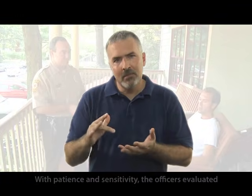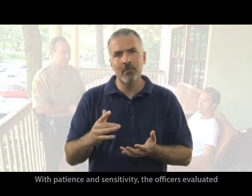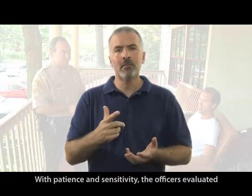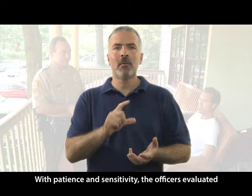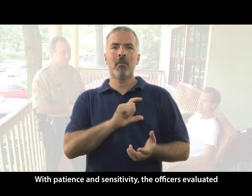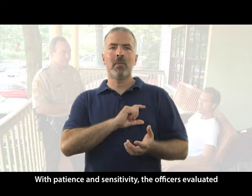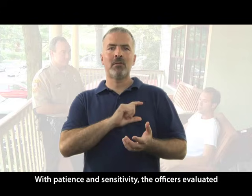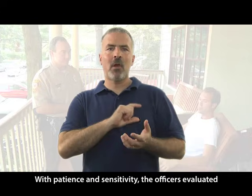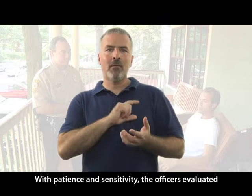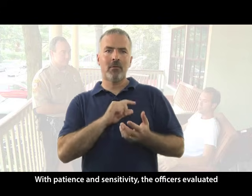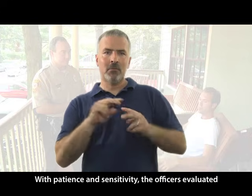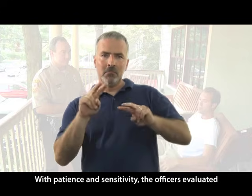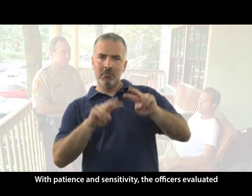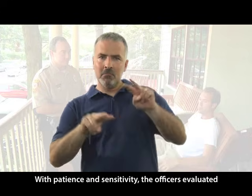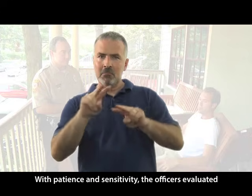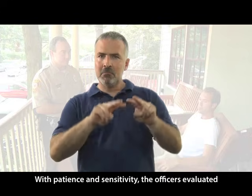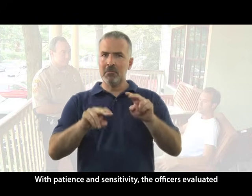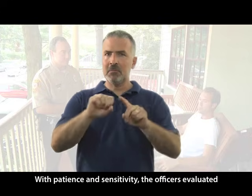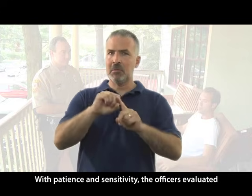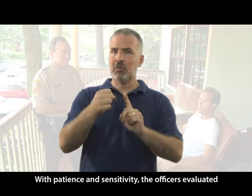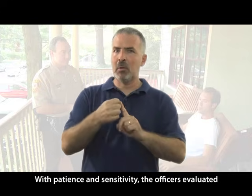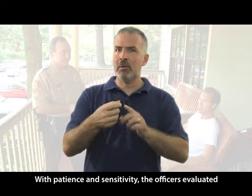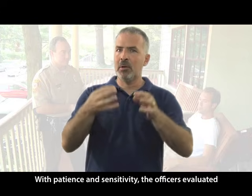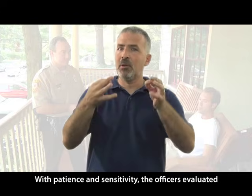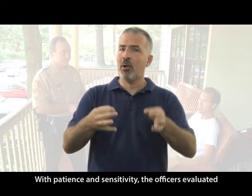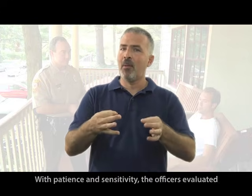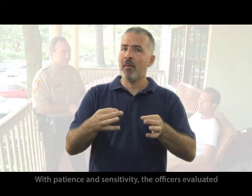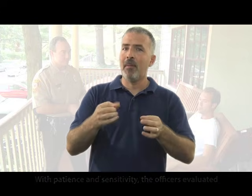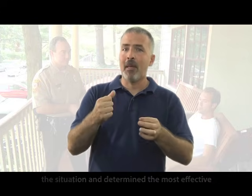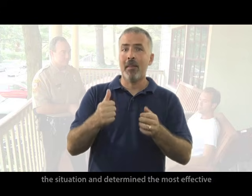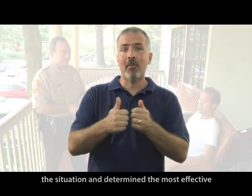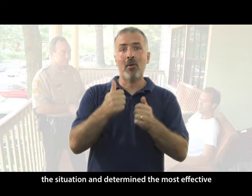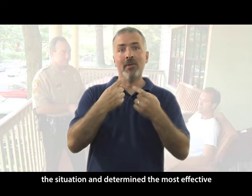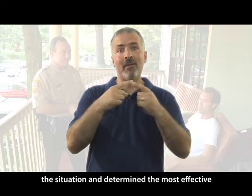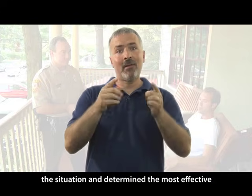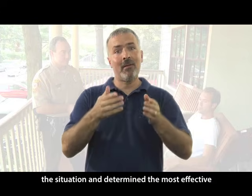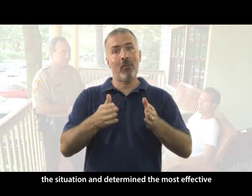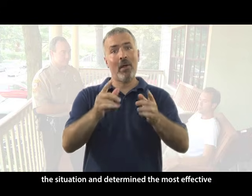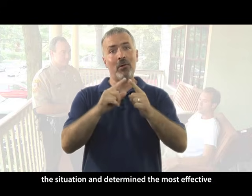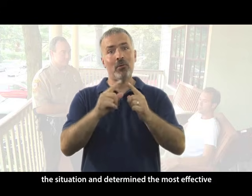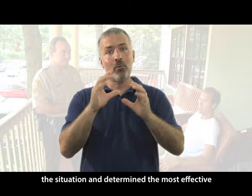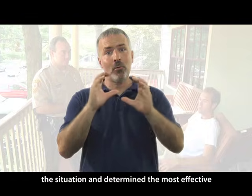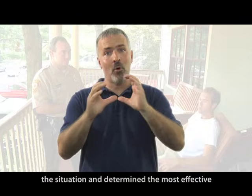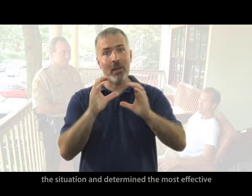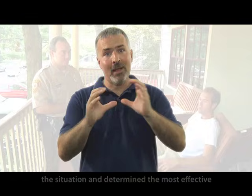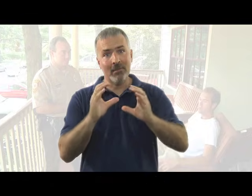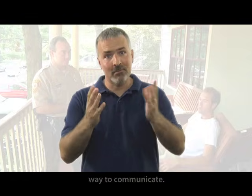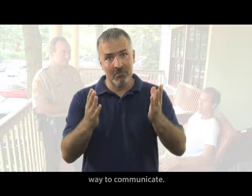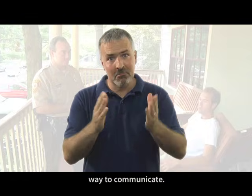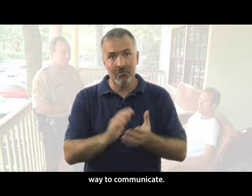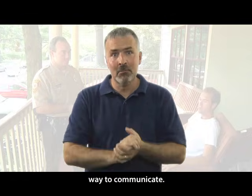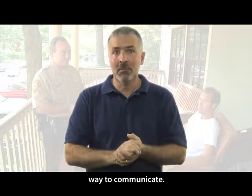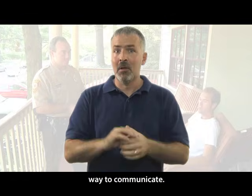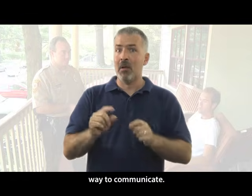With patience and sensitivity, the officers evaluated the situation and determined the most effective way to communicate.